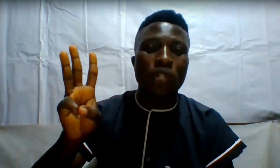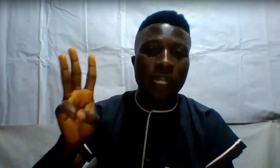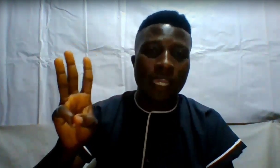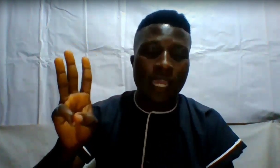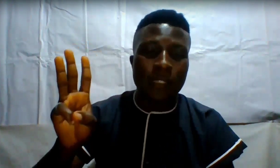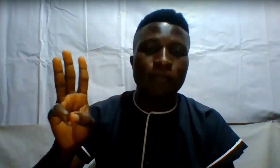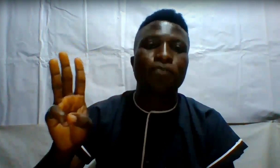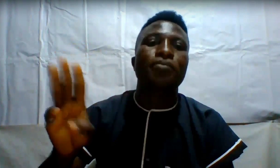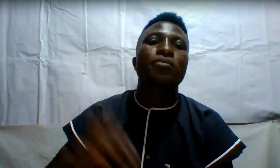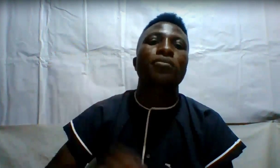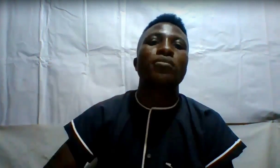U,